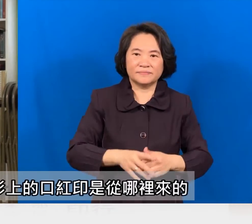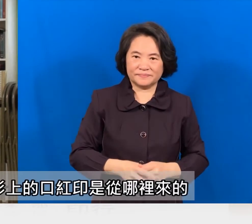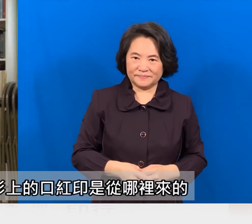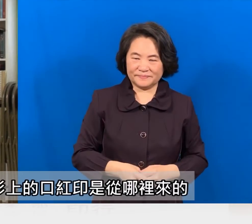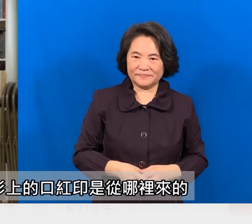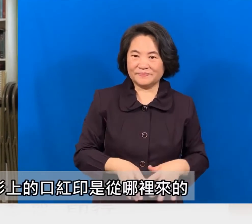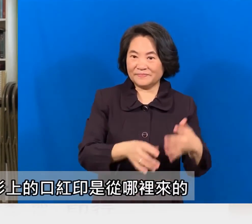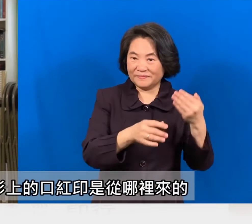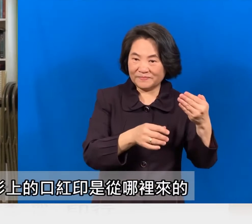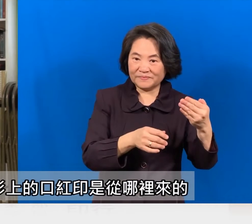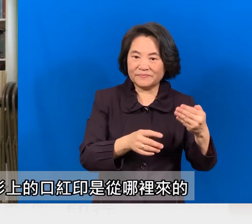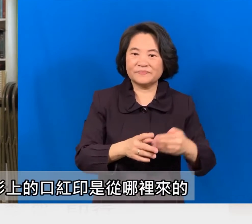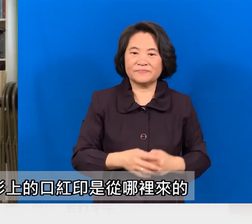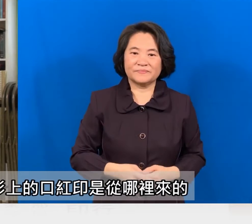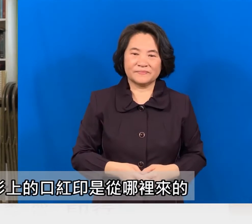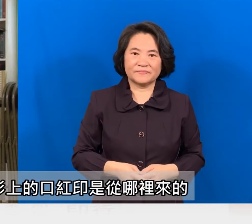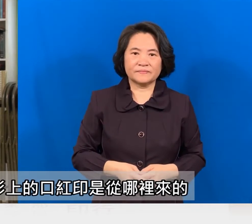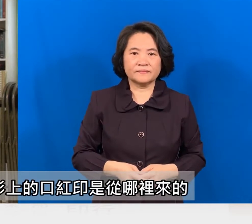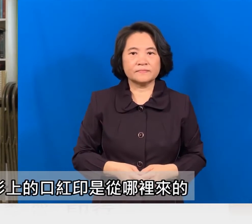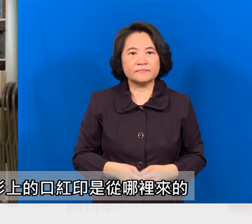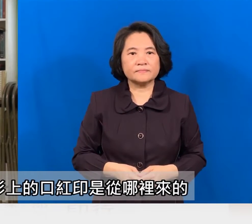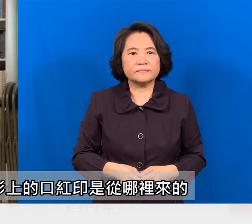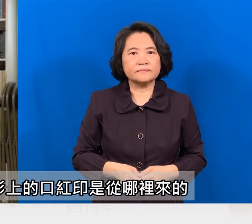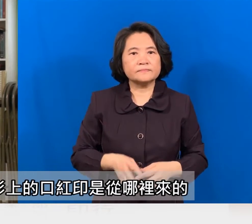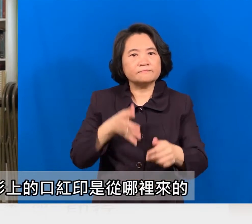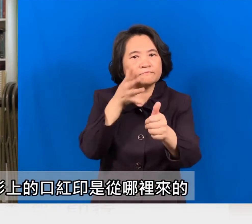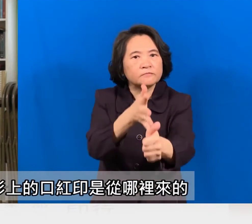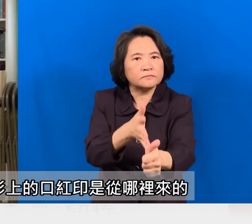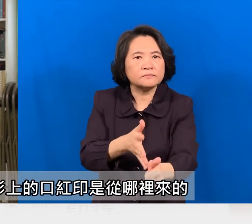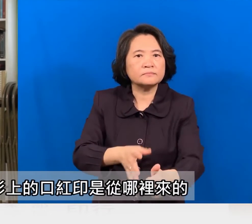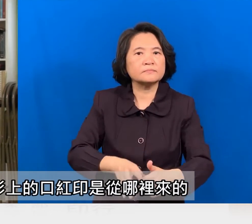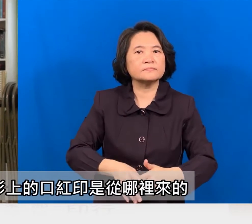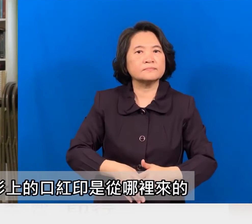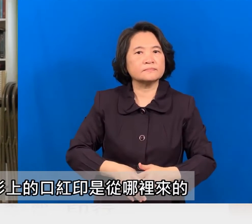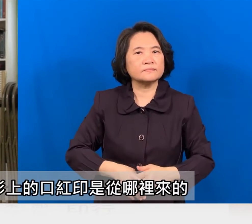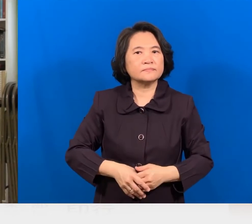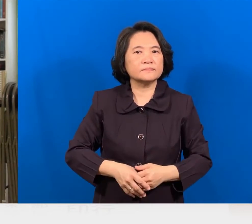9. The wife asks her husband where the lipstick on his shirt came from.